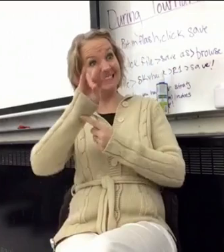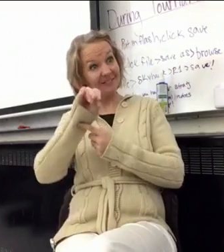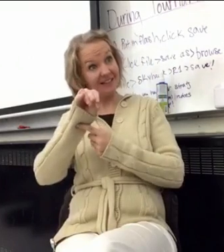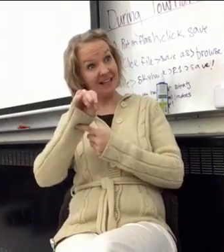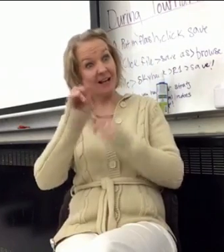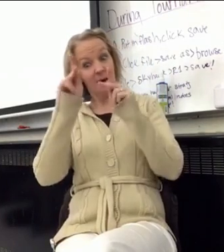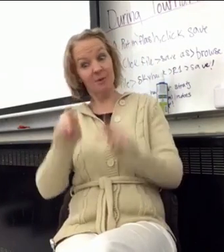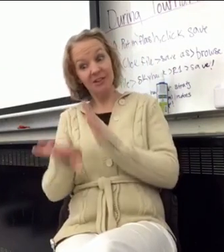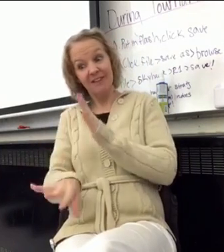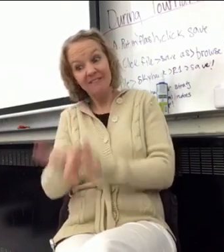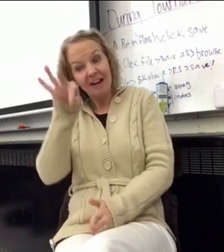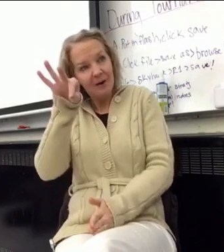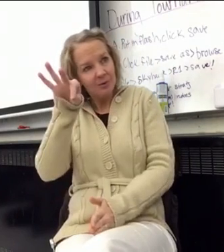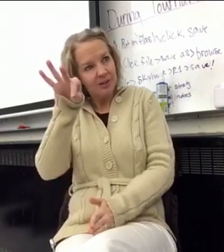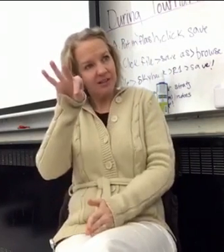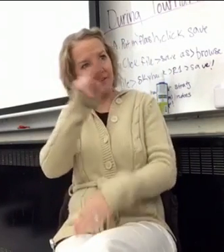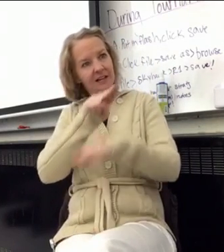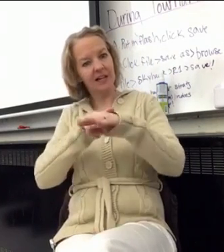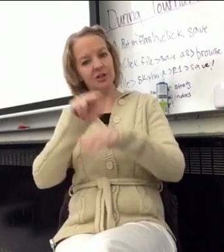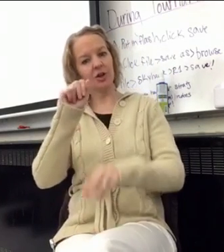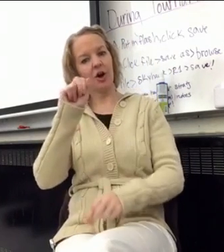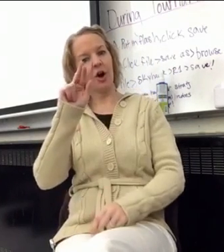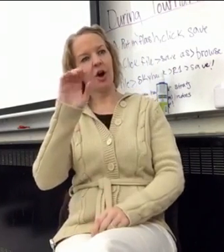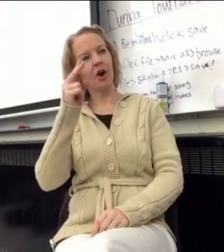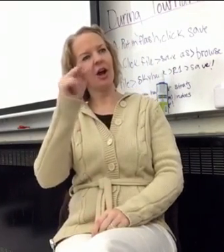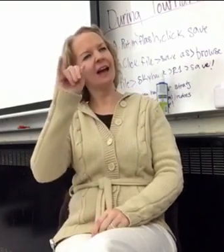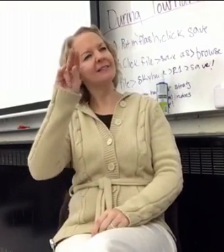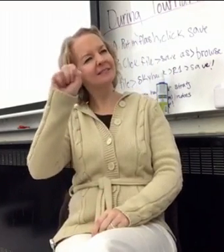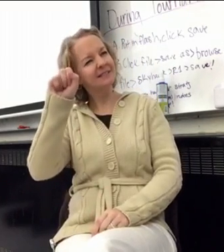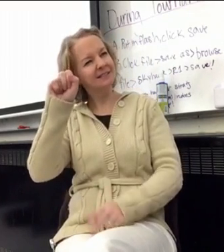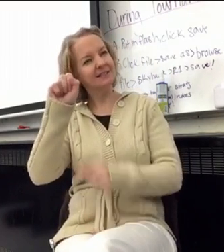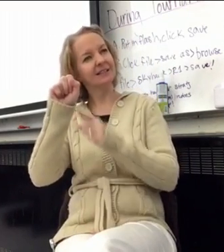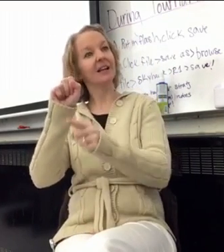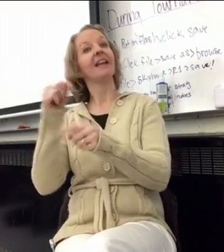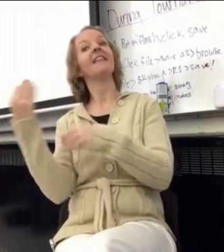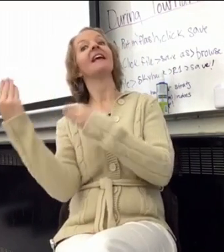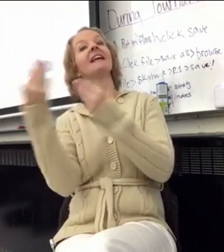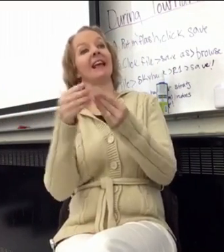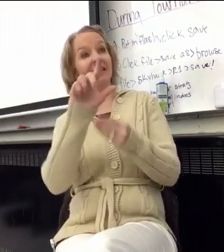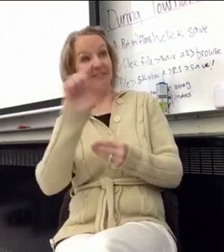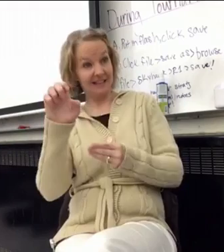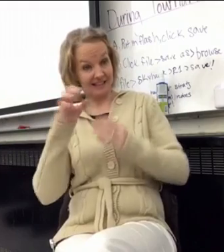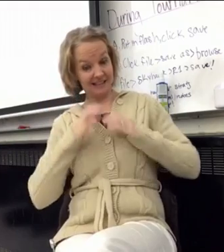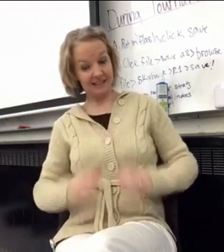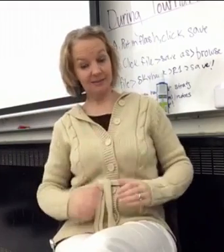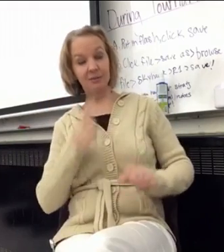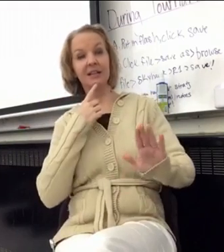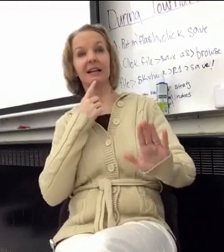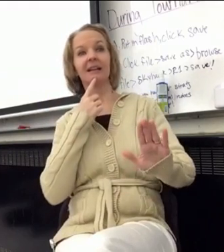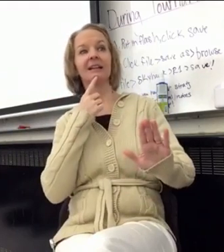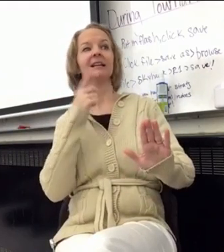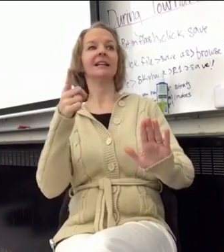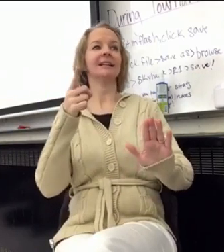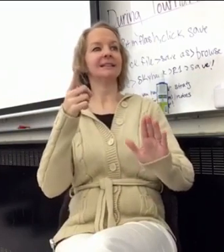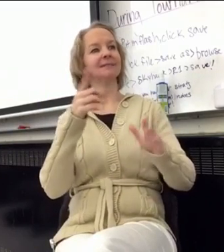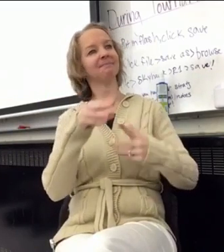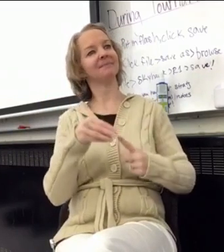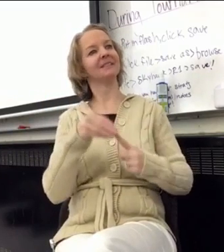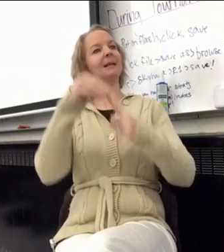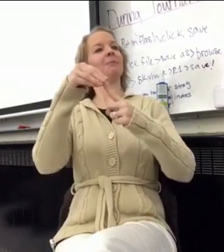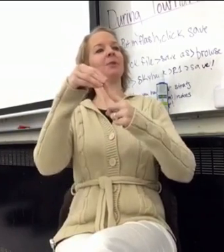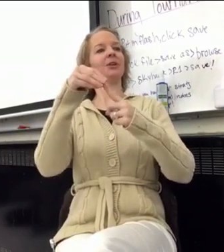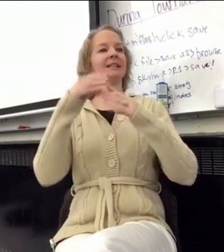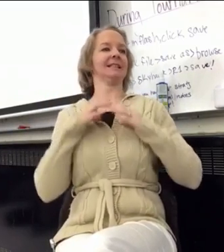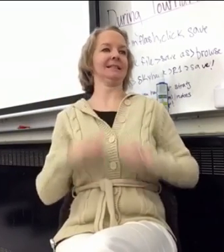by an archivist at the National Archives. They ended up granting Lee his citizenship, saying that he was an exemplary American